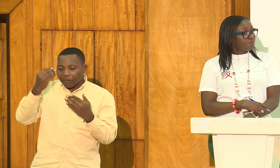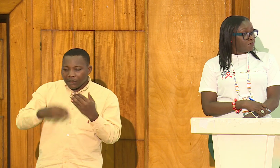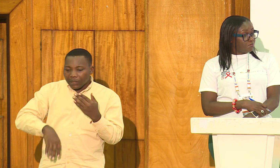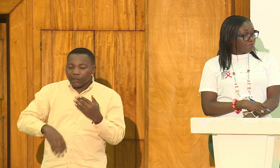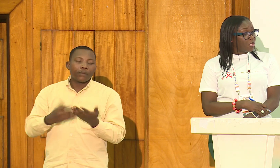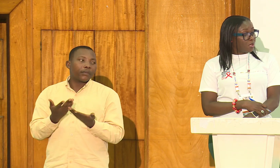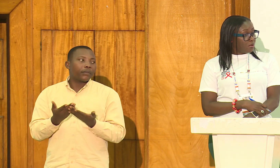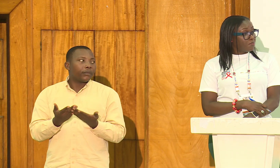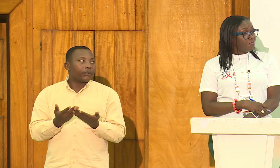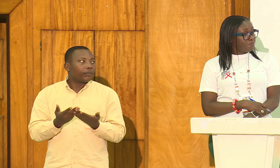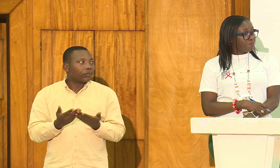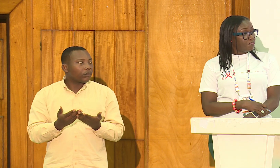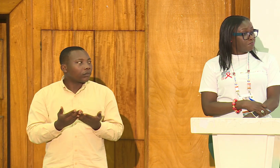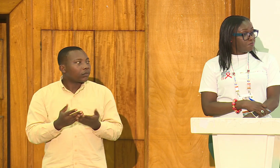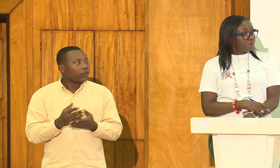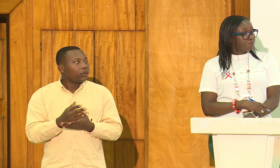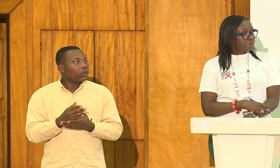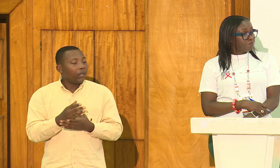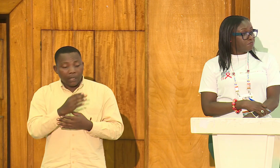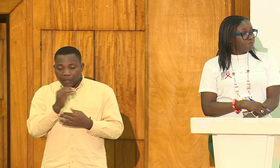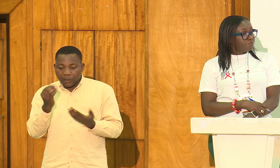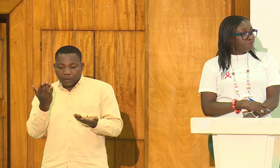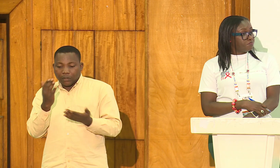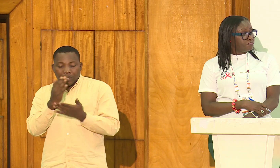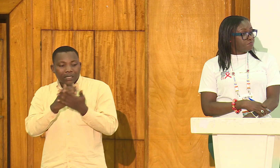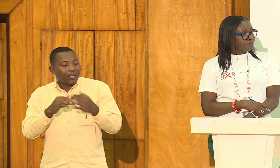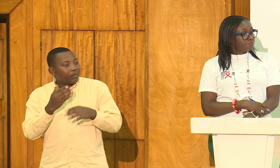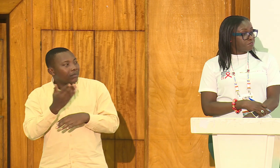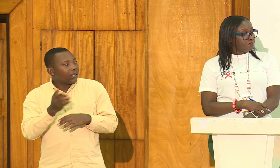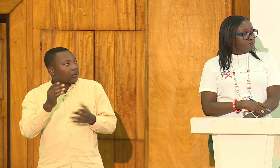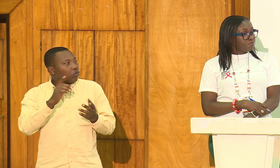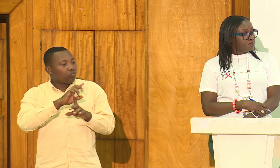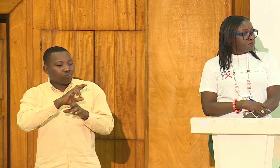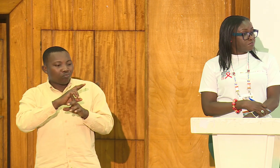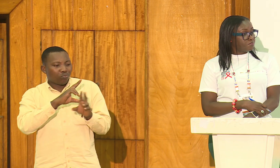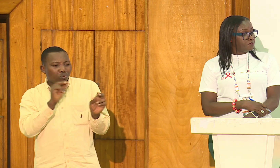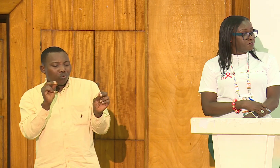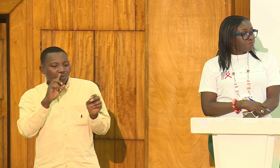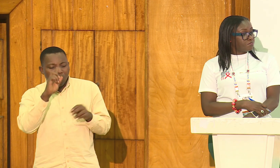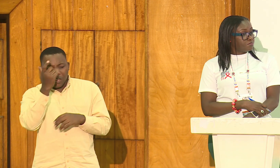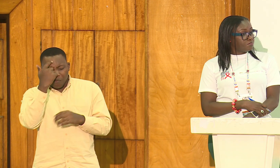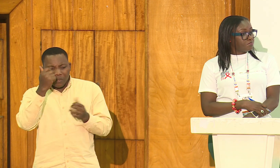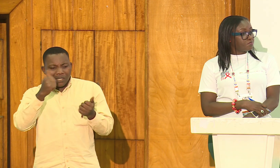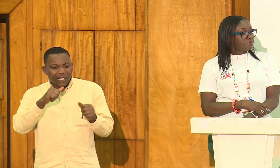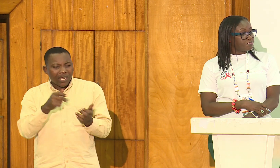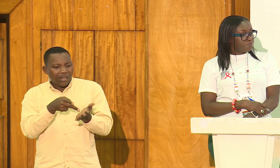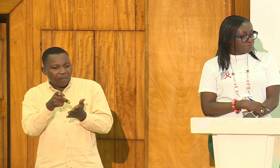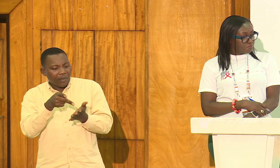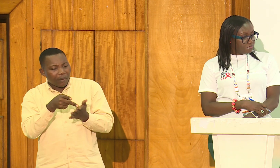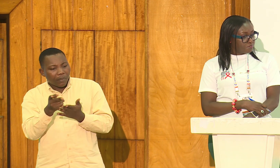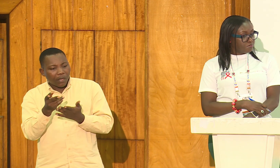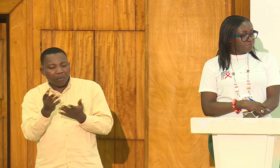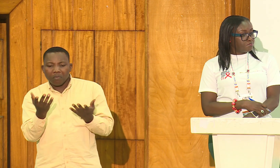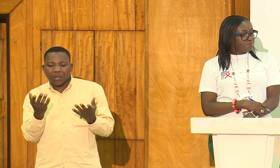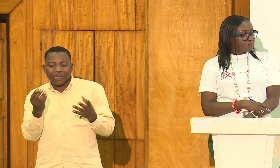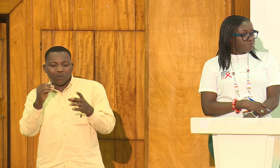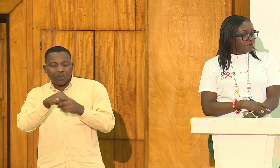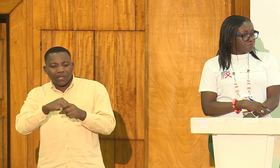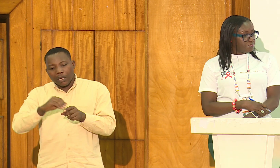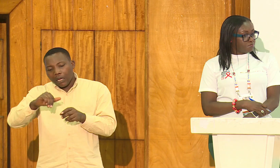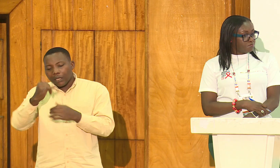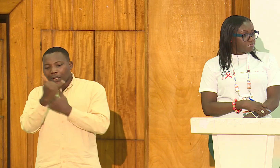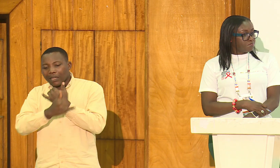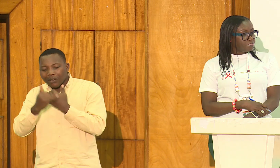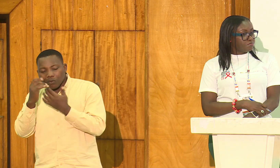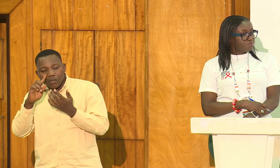very expensive, and it's something no government can afford, including the government of Denmark, where these drugs